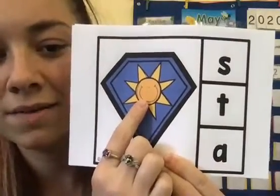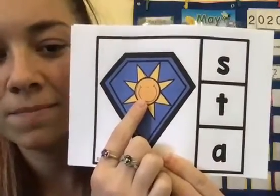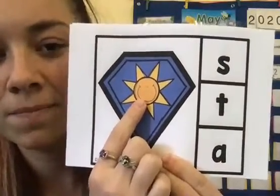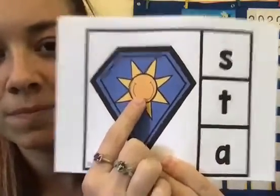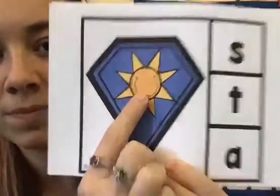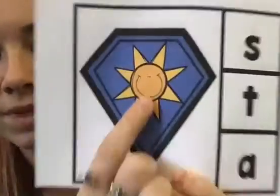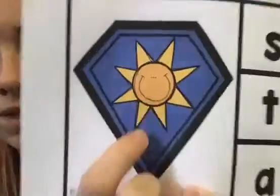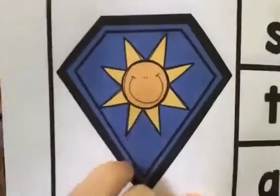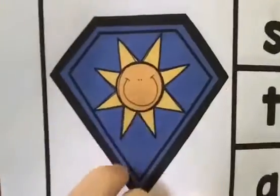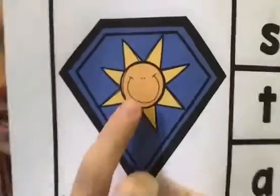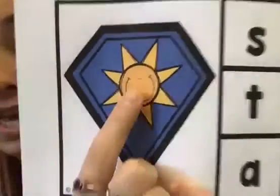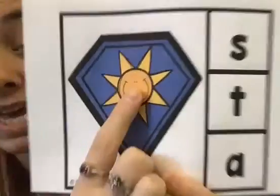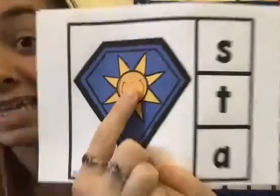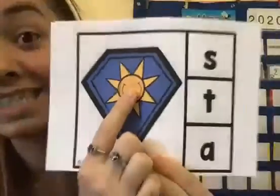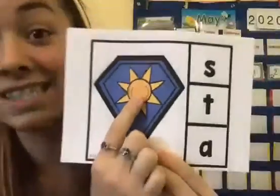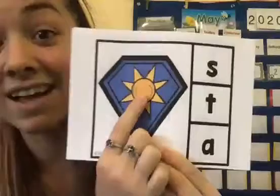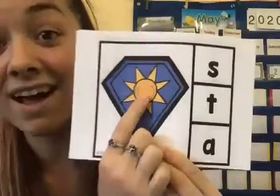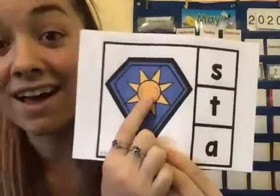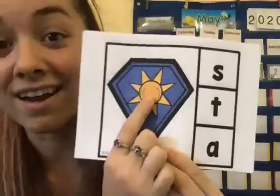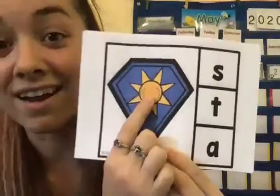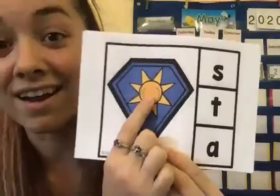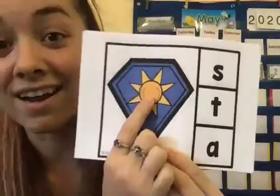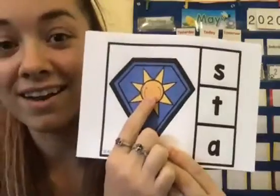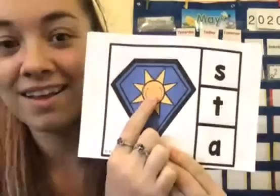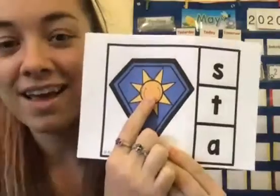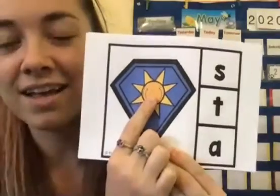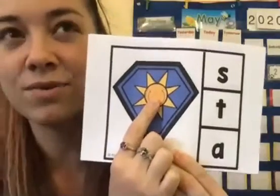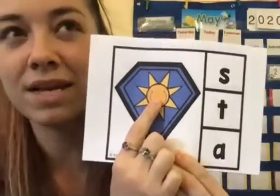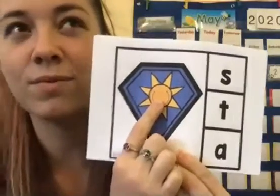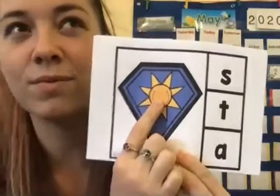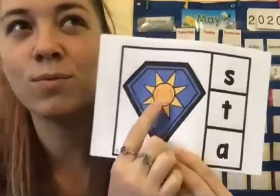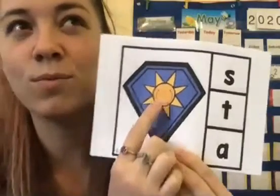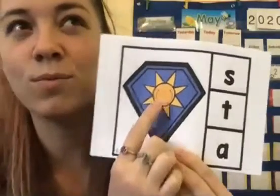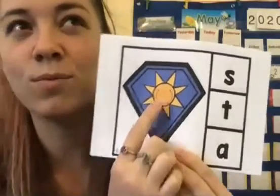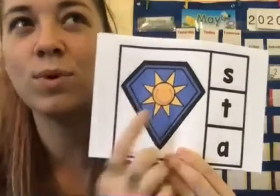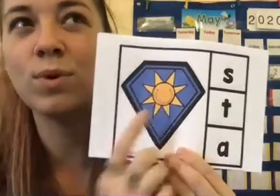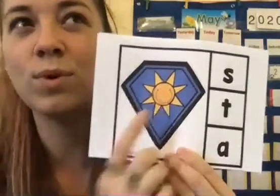It's a sun. And let's go ahead. What sound does sun make? In the first sound.